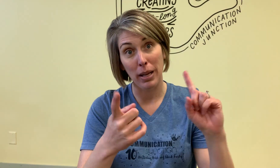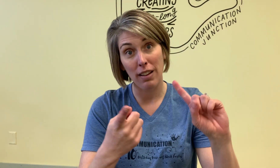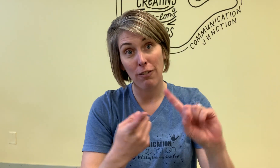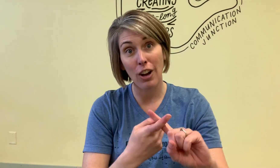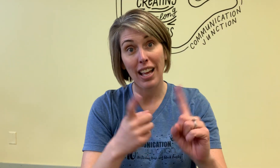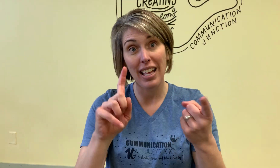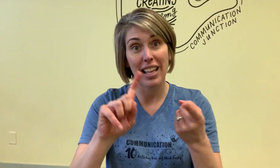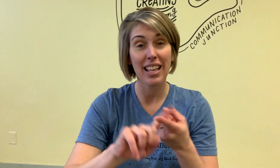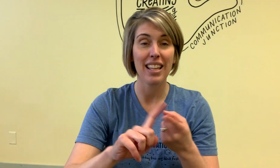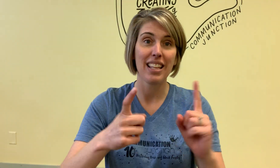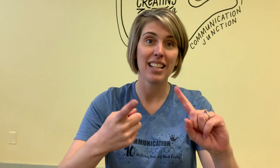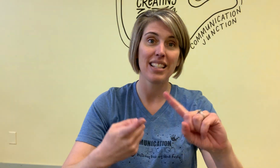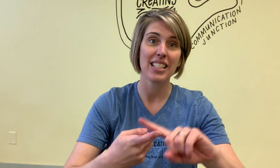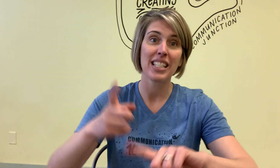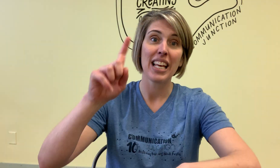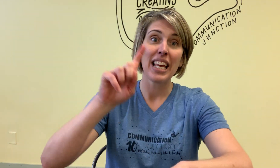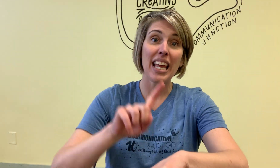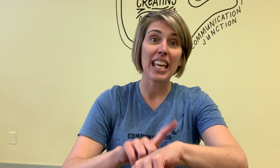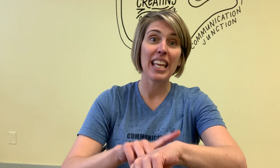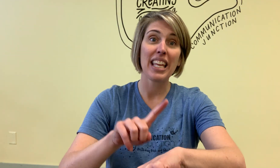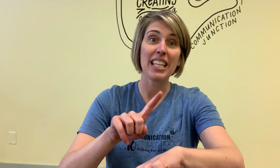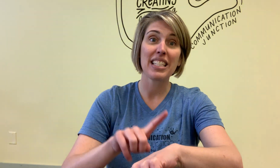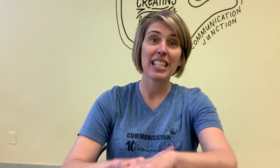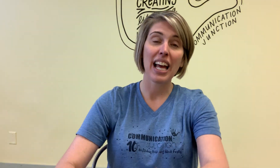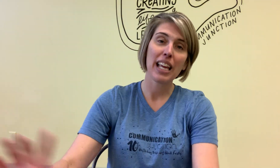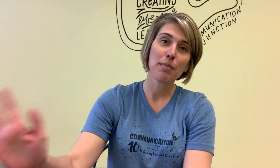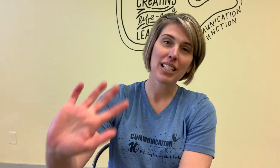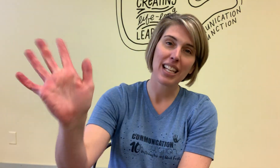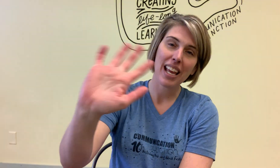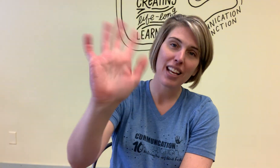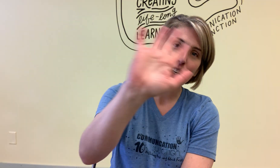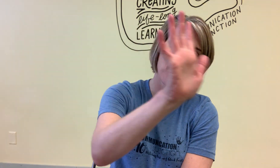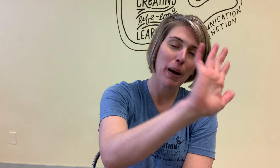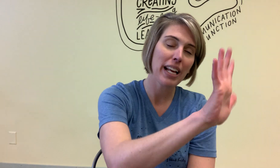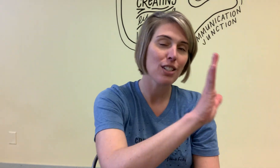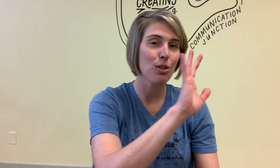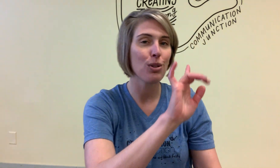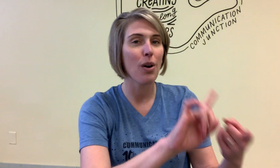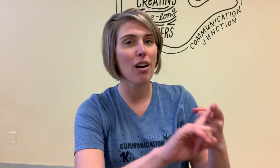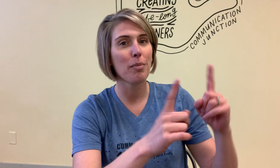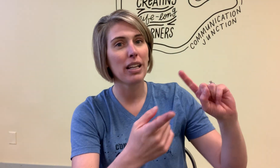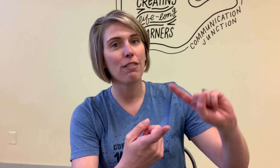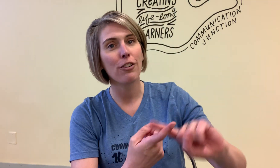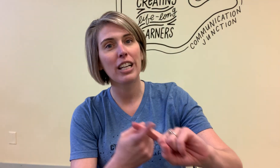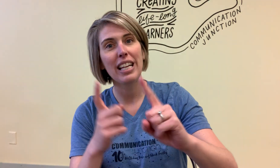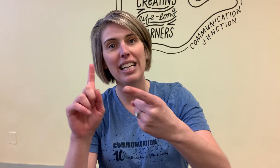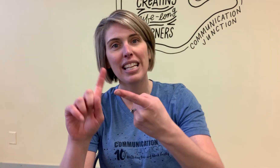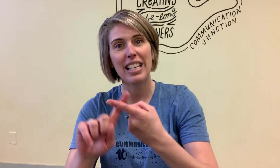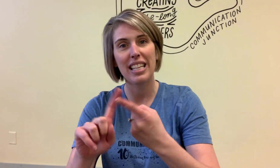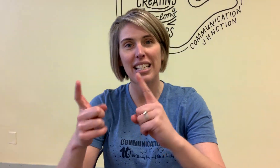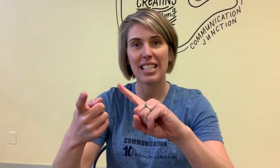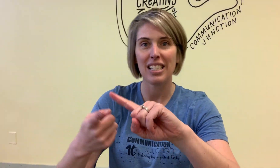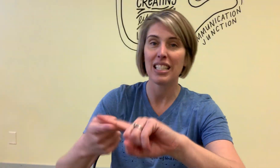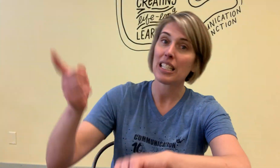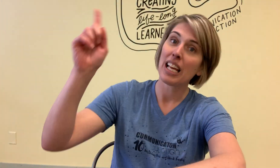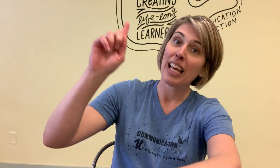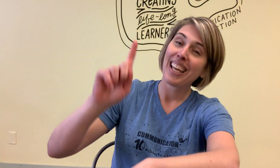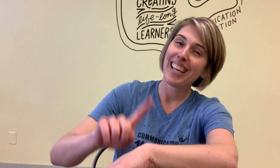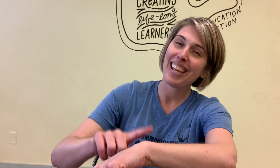my friends. It is time to say goodbye to all my friends.